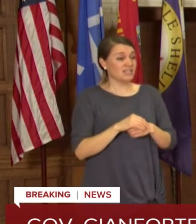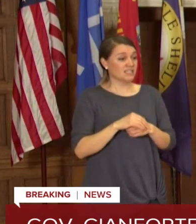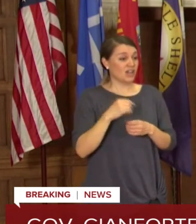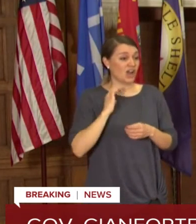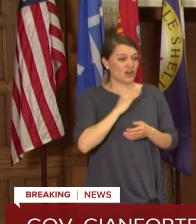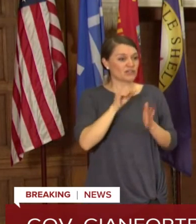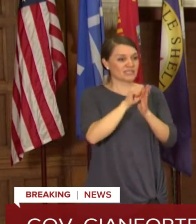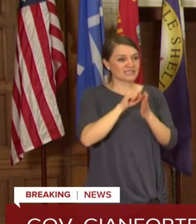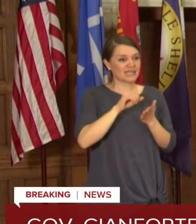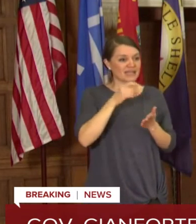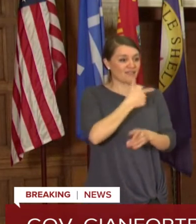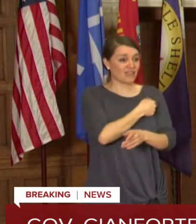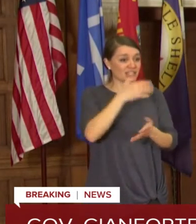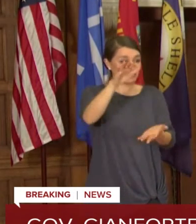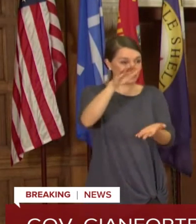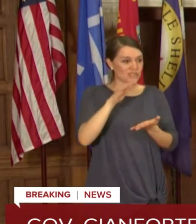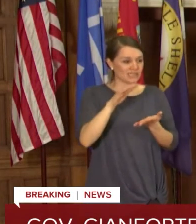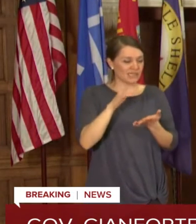us get there as well.